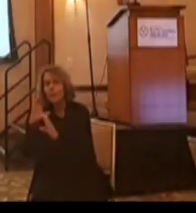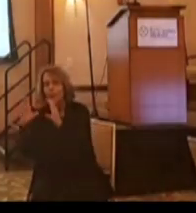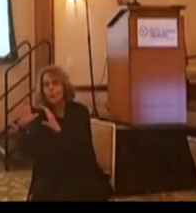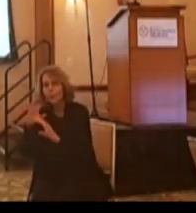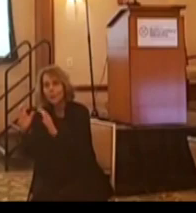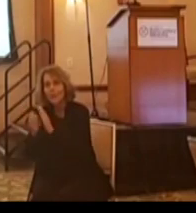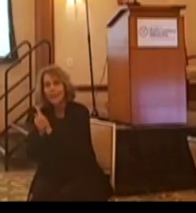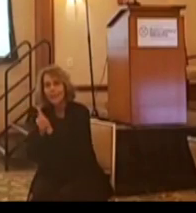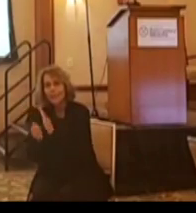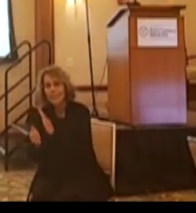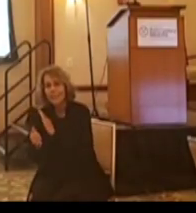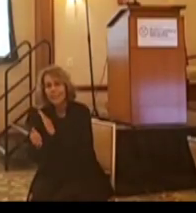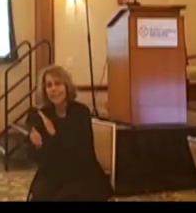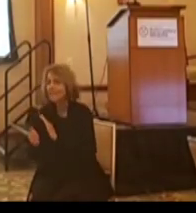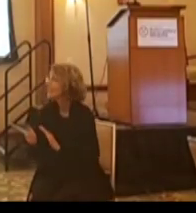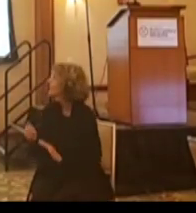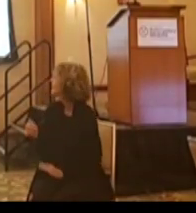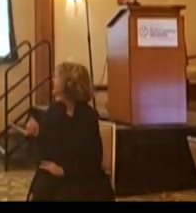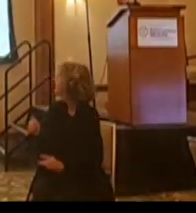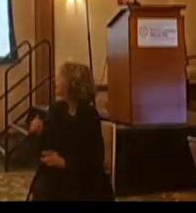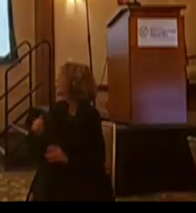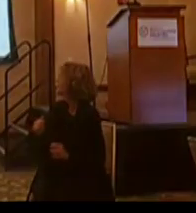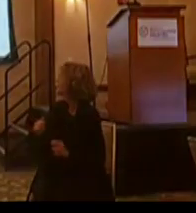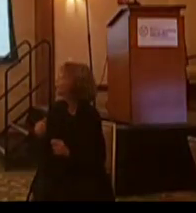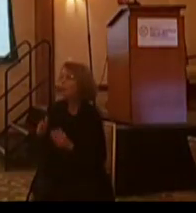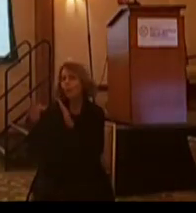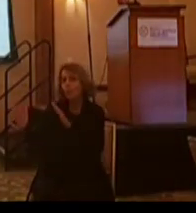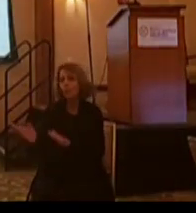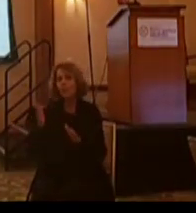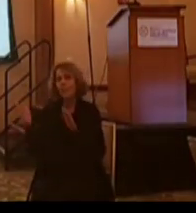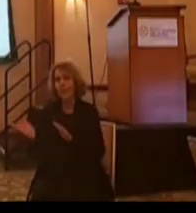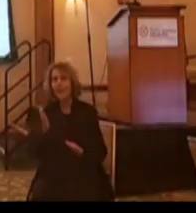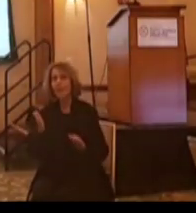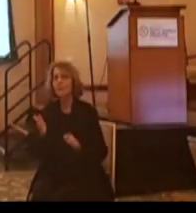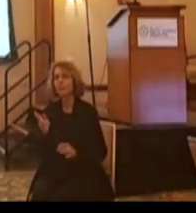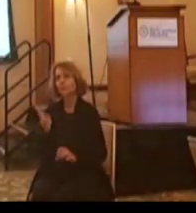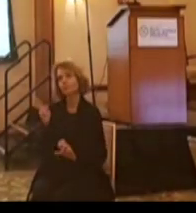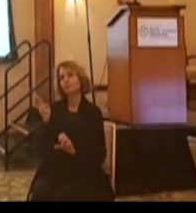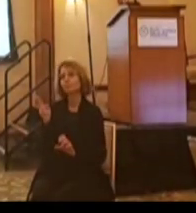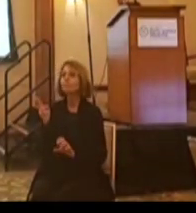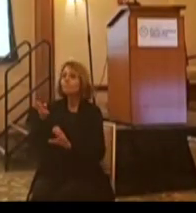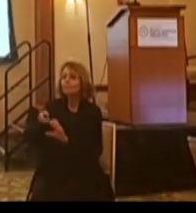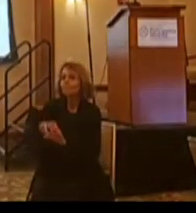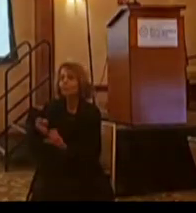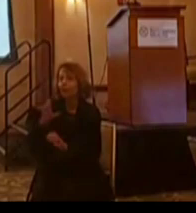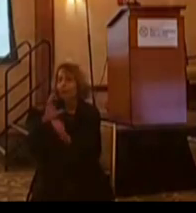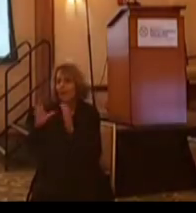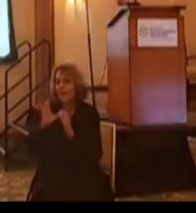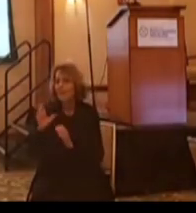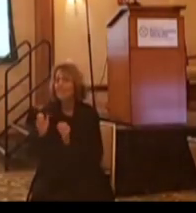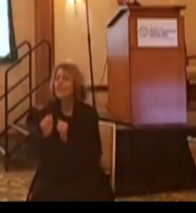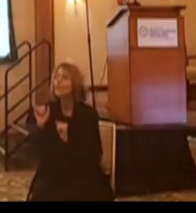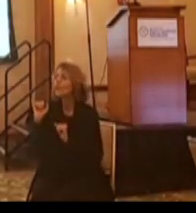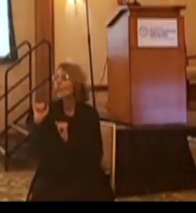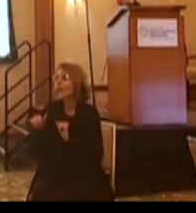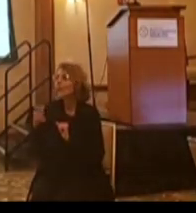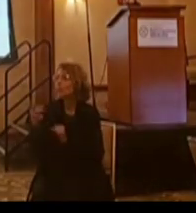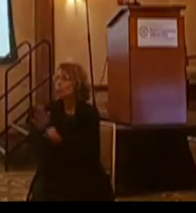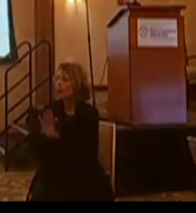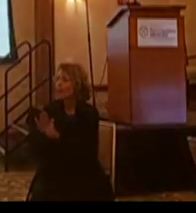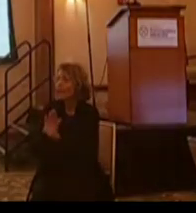of scenario. And so that's one area where we've begun to kind of explore what this might look like.